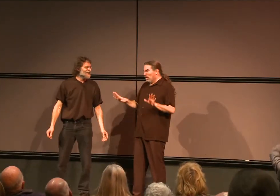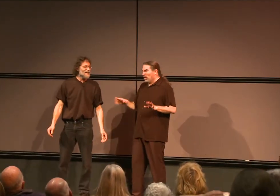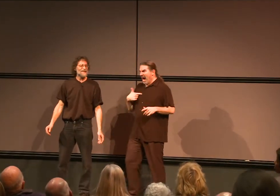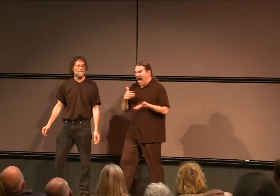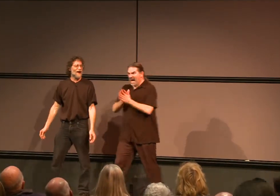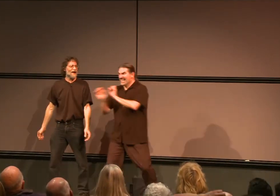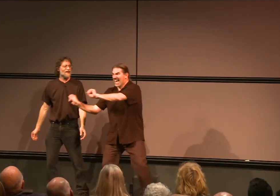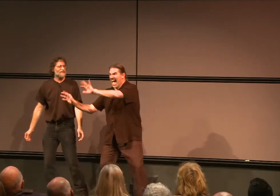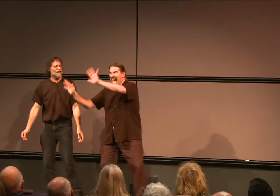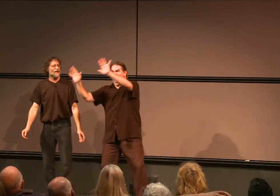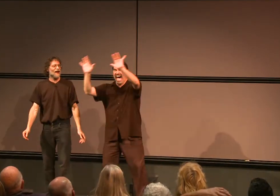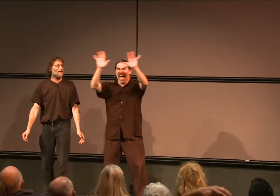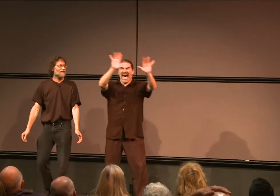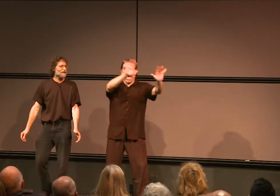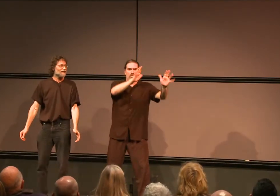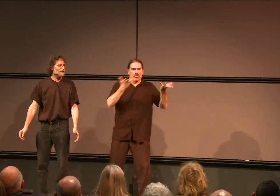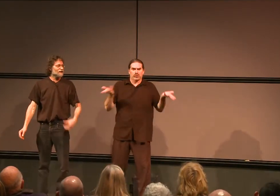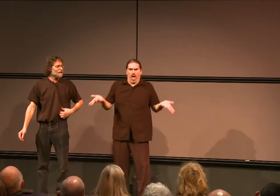Is my ASL not clear?